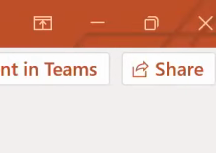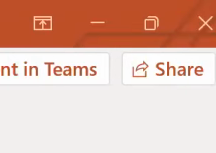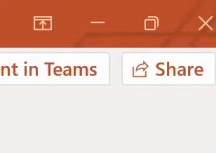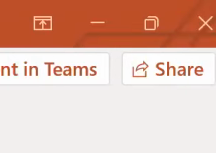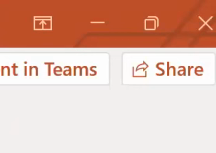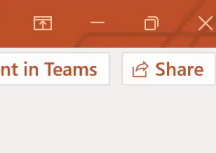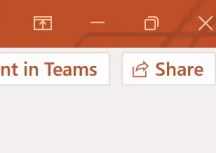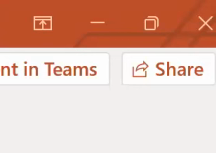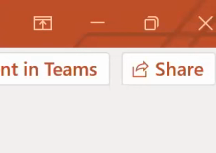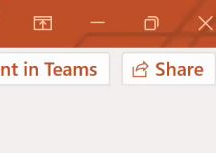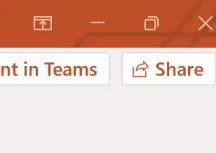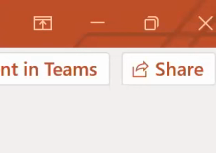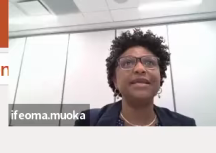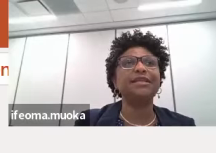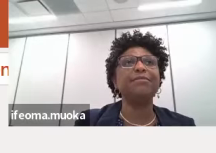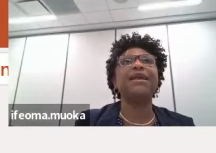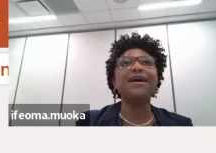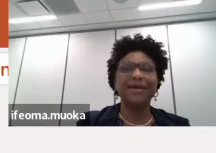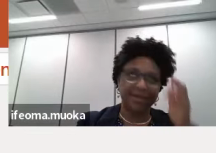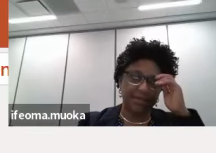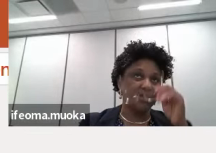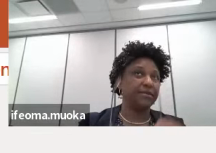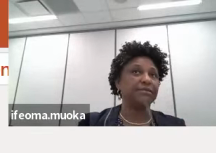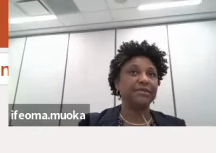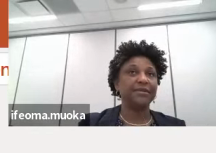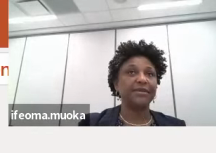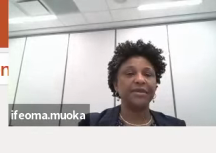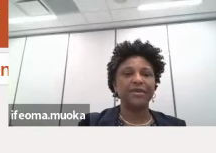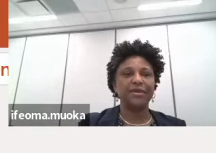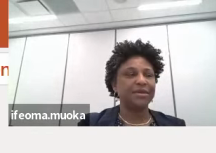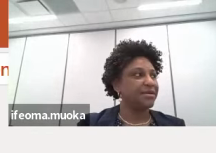Or if we scoot the Okay, the Is it owl. better? Yeah.